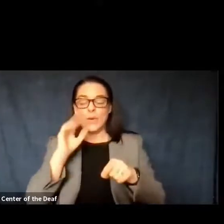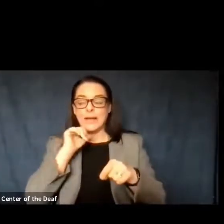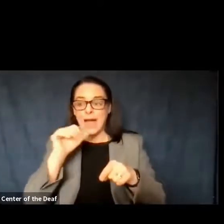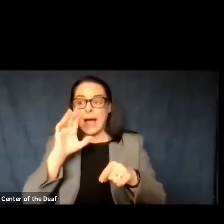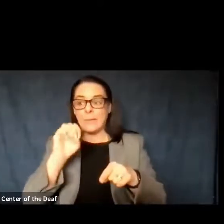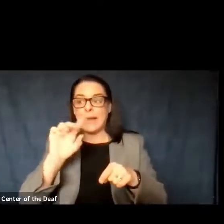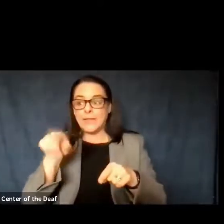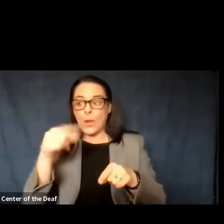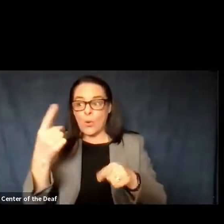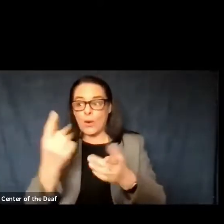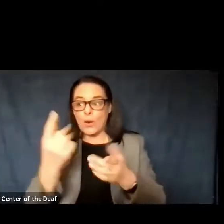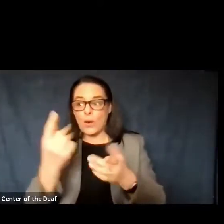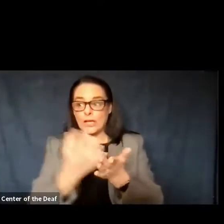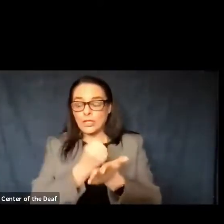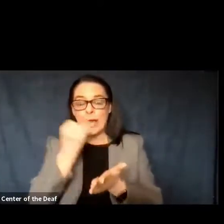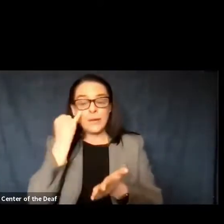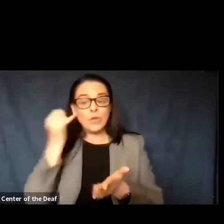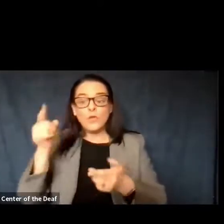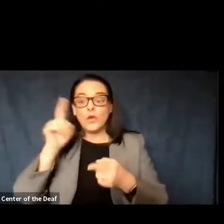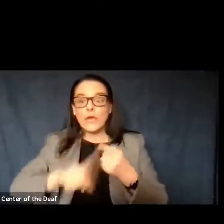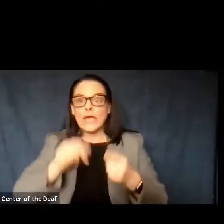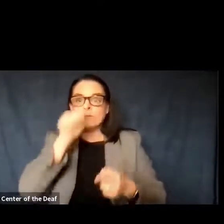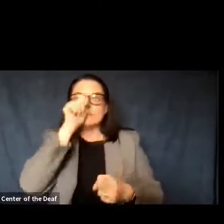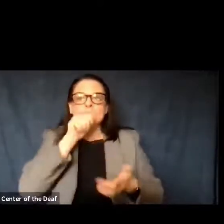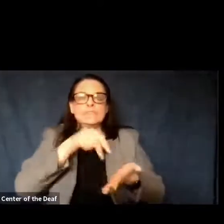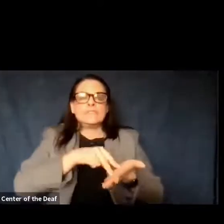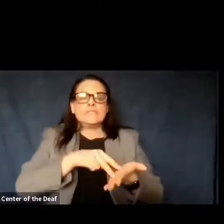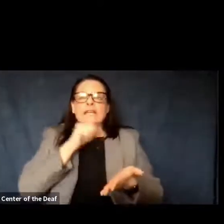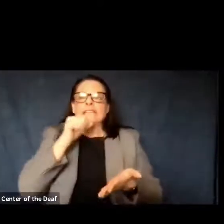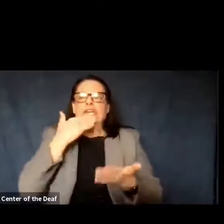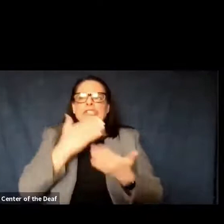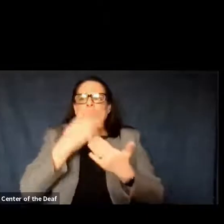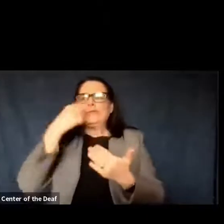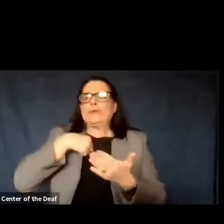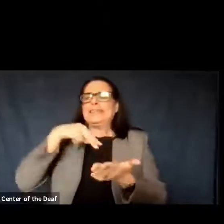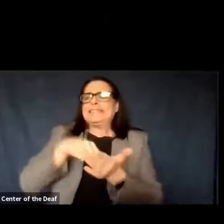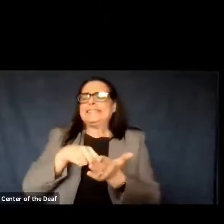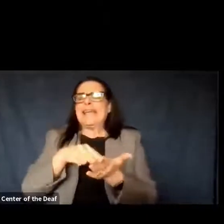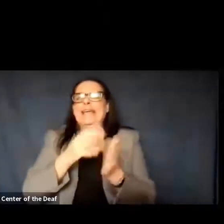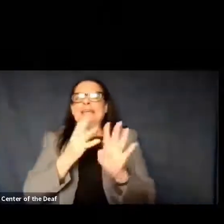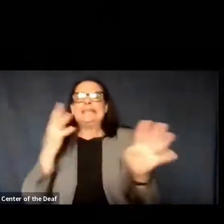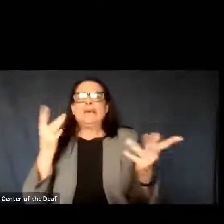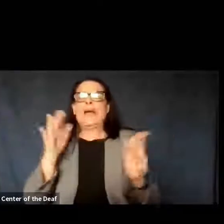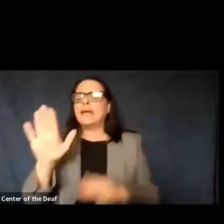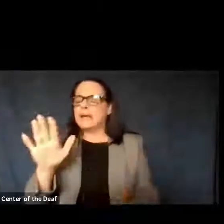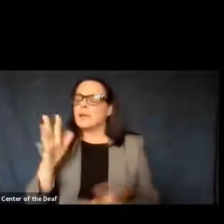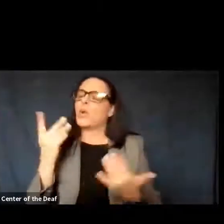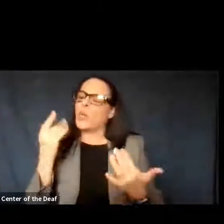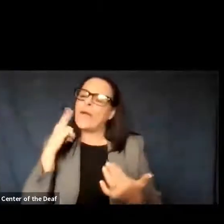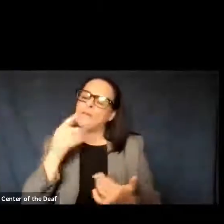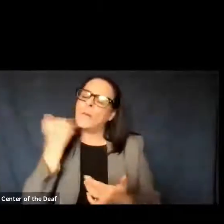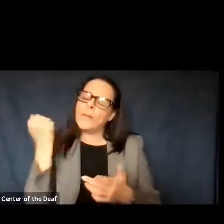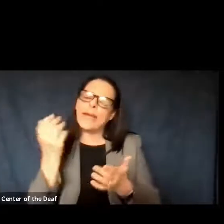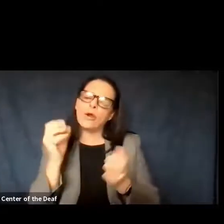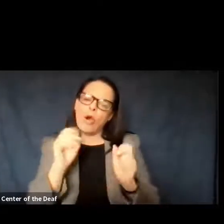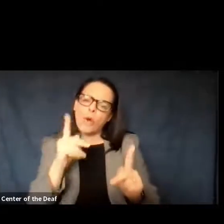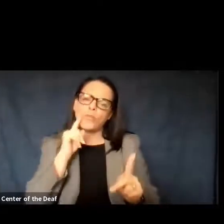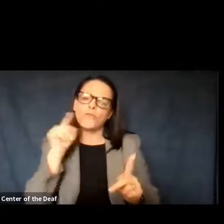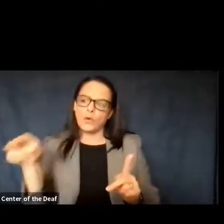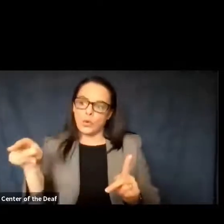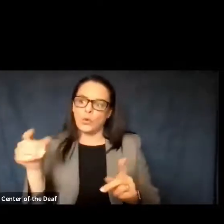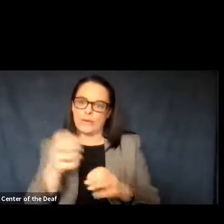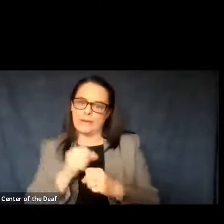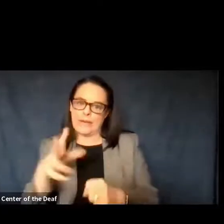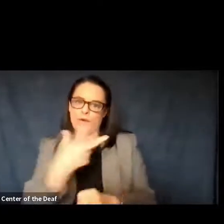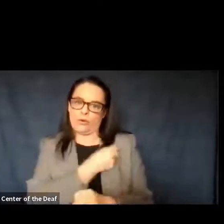can't stand in the line and it's not going to be good for you, please, this is the beginning. Wait for a better opportunity for you to get vaccine, and we will continue to